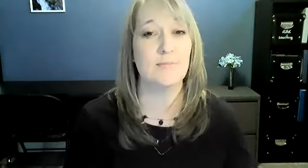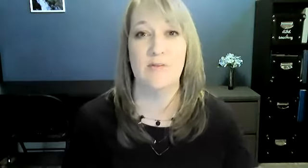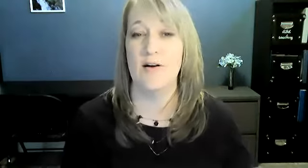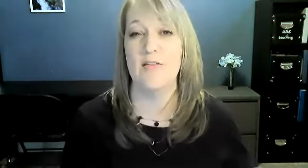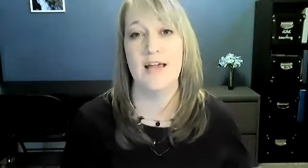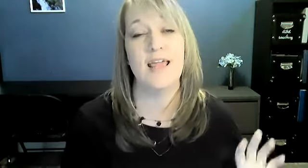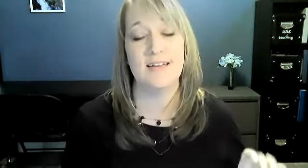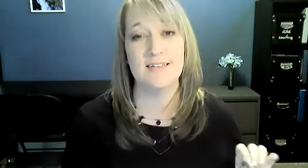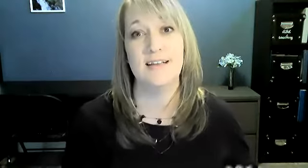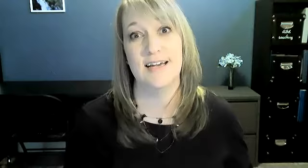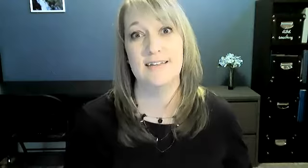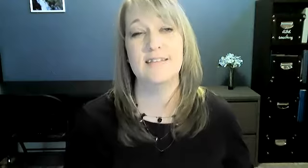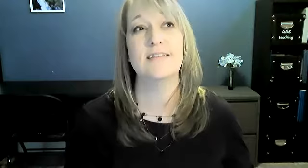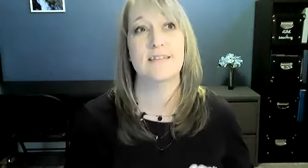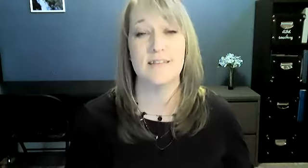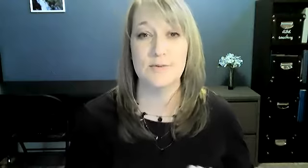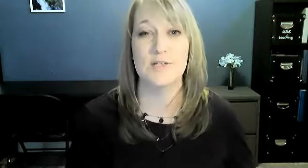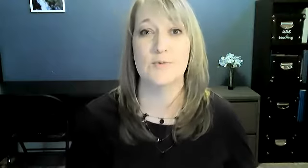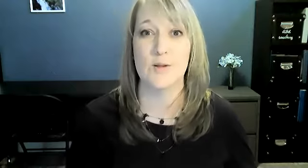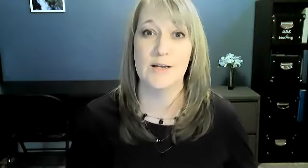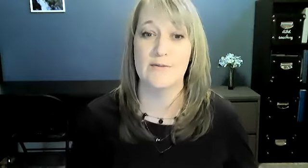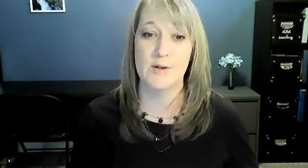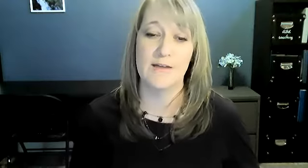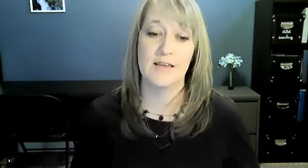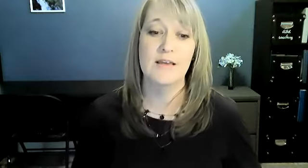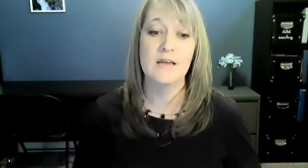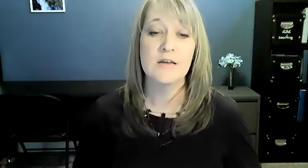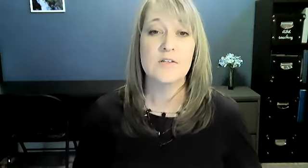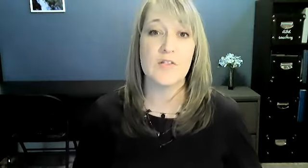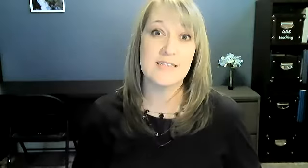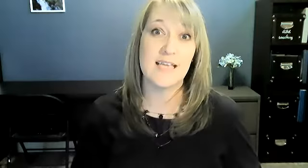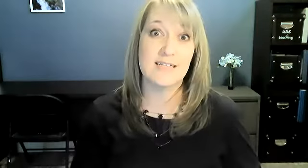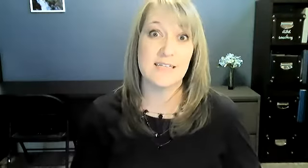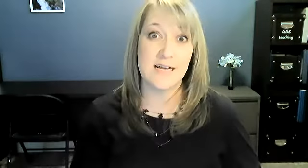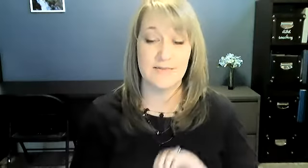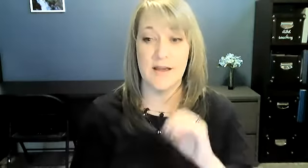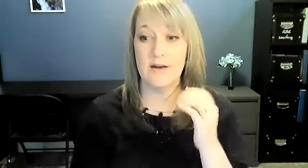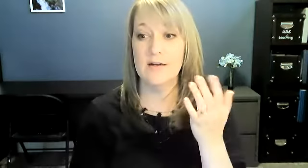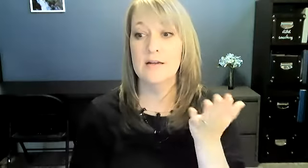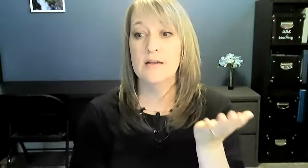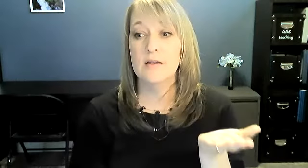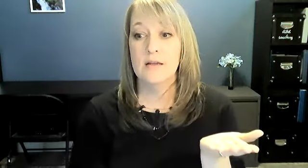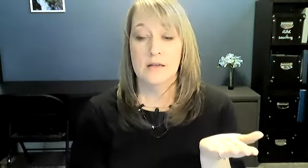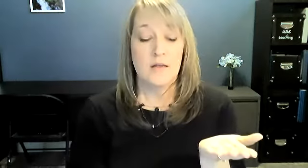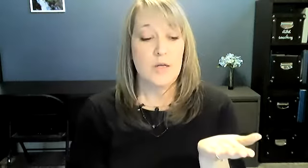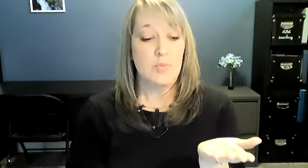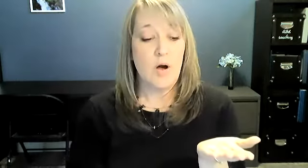before all that, ASL had the original rolling on the floor laughing. So this again is a classifier. Your